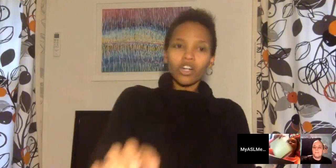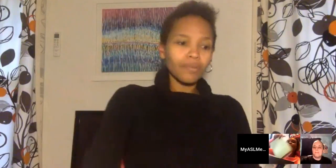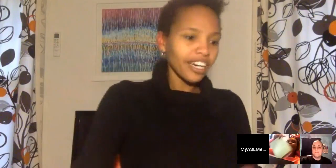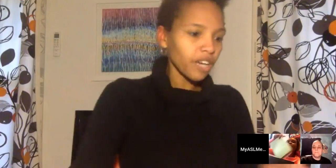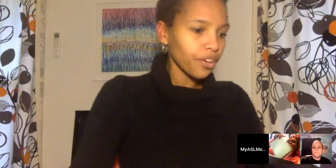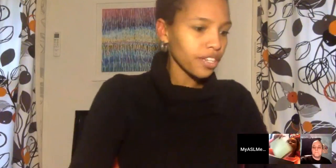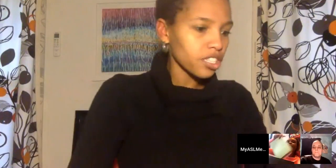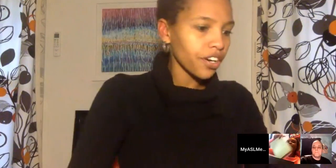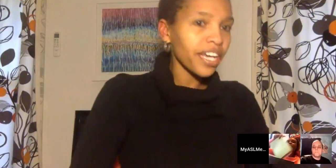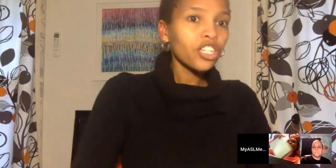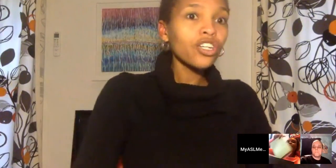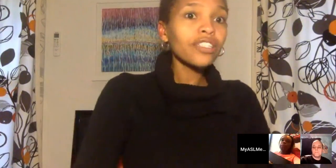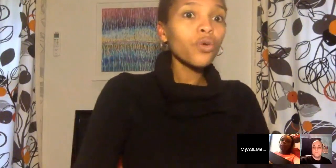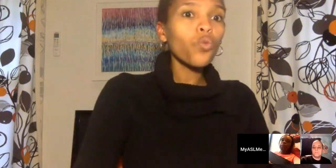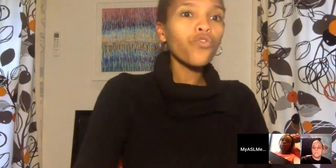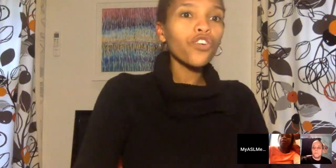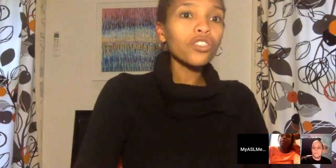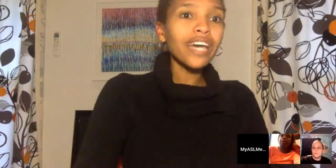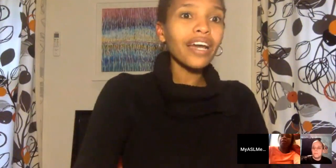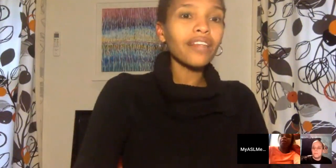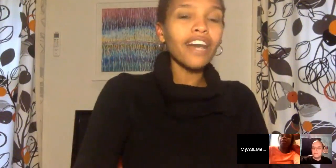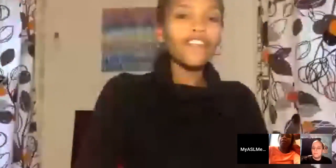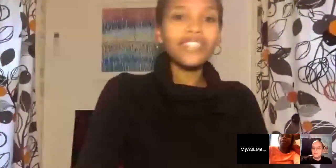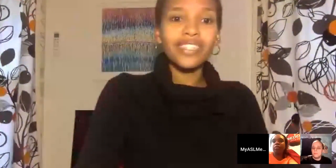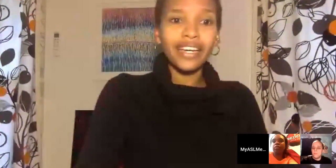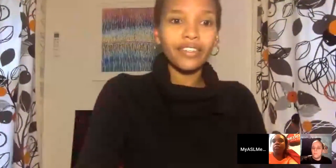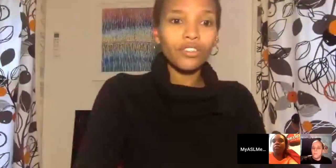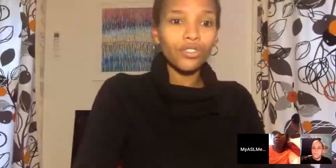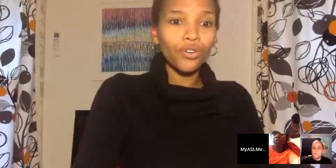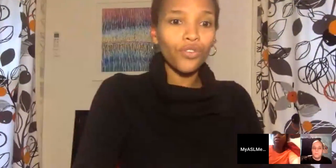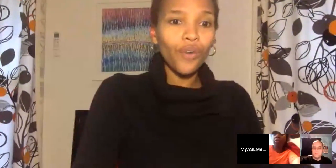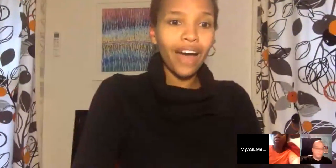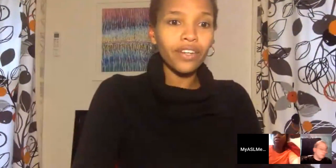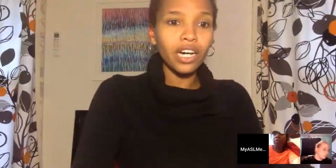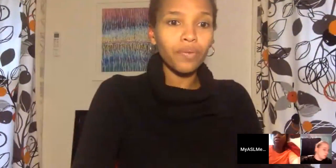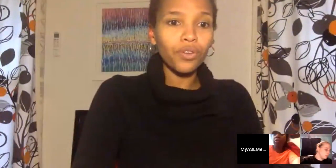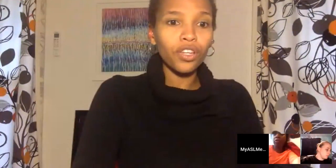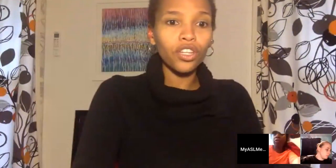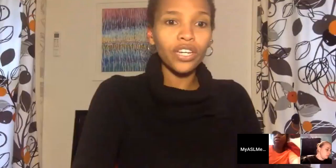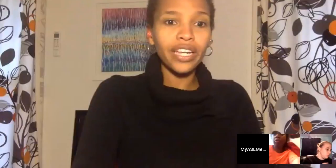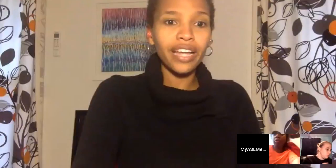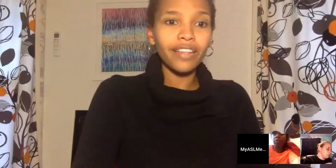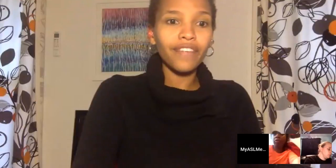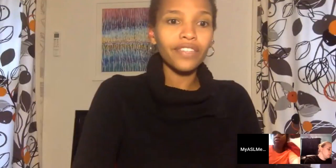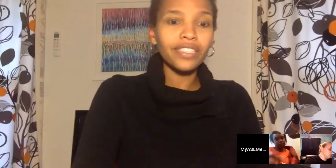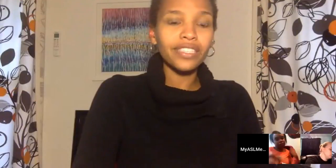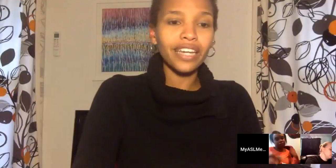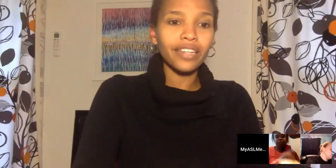let me tell you where it is. Sorry. She does it first at 11 seconds. So if you have it up, you can look at 11